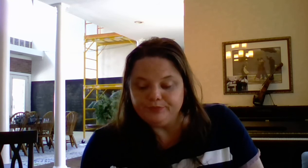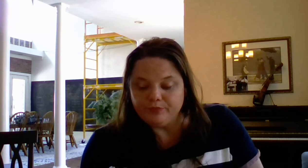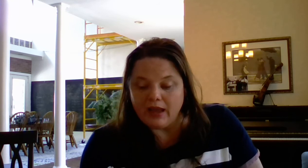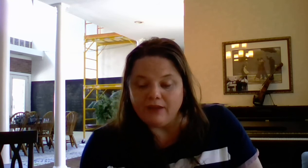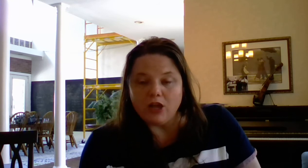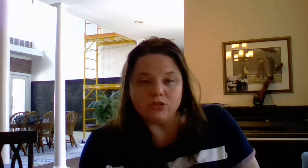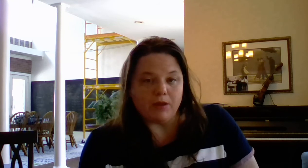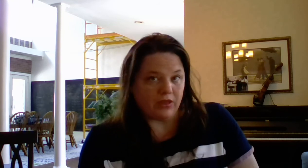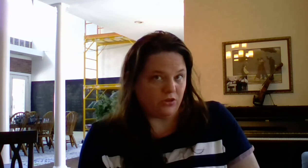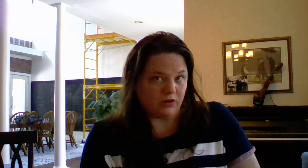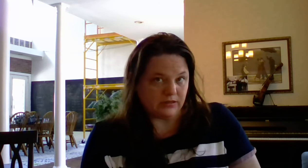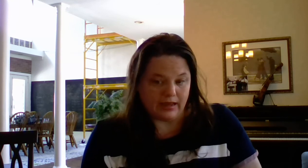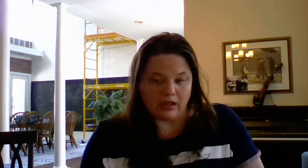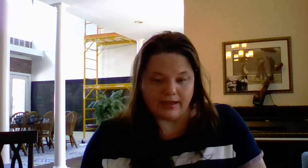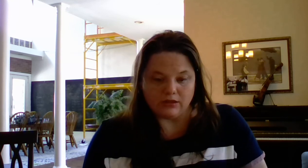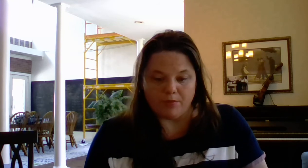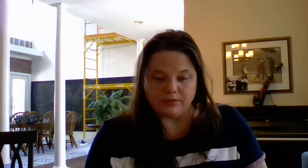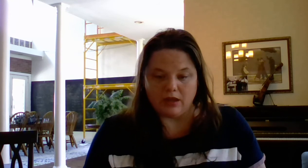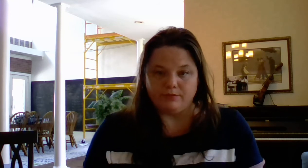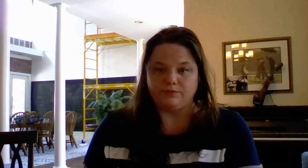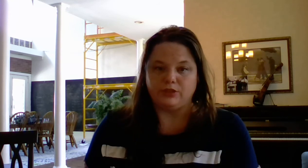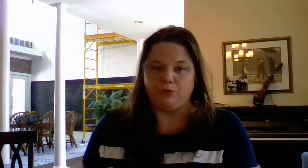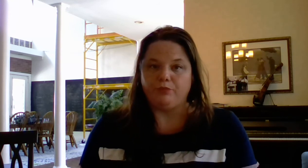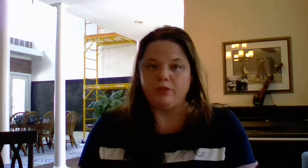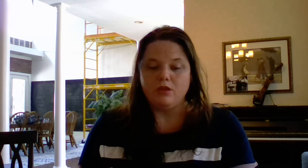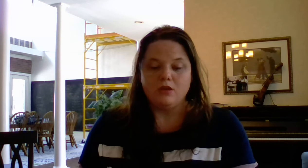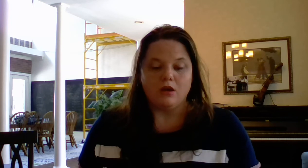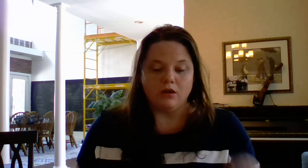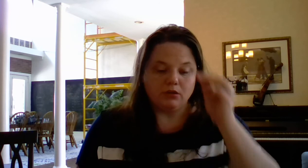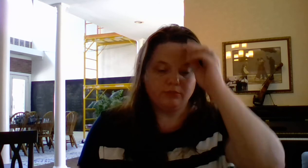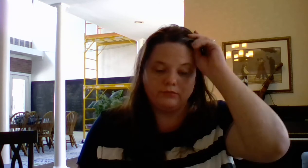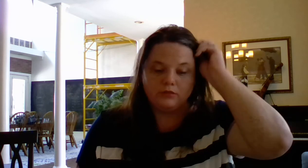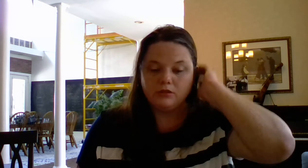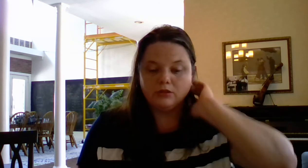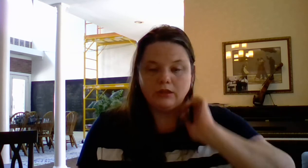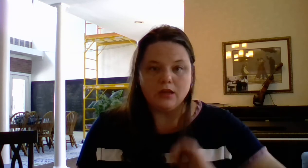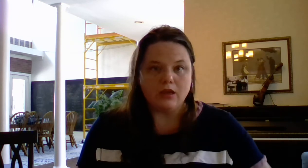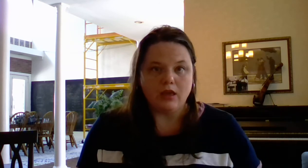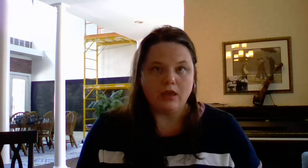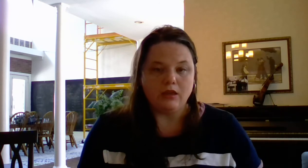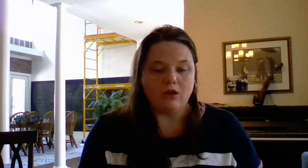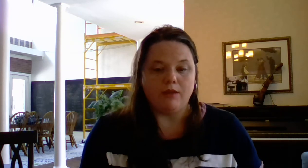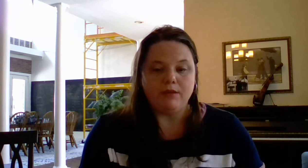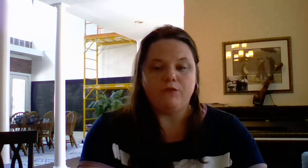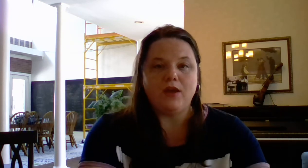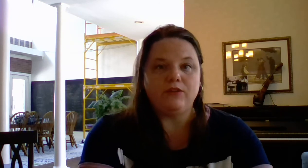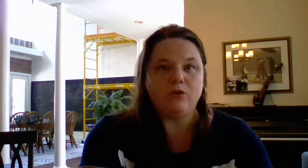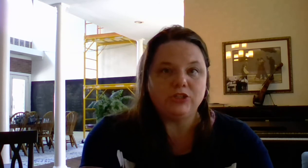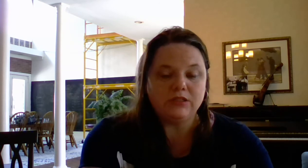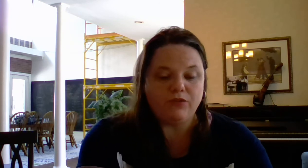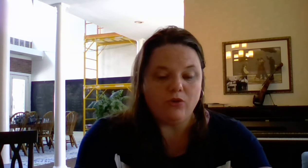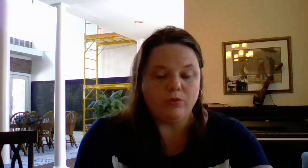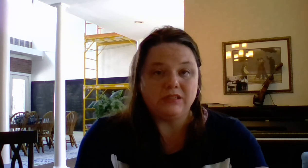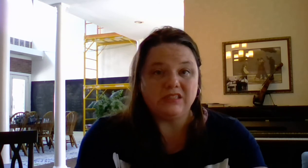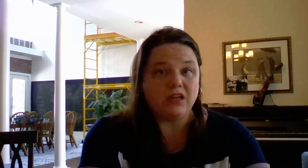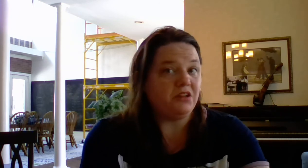I have talked about that university in class a couple times. So good luck, and y'all let me know if you have any questions. If anyone wants to study